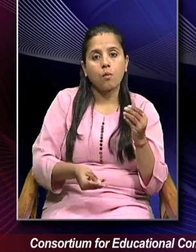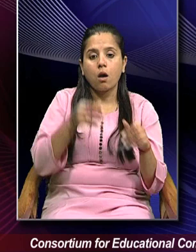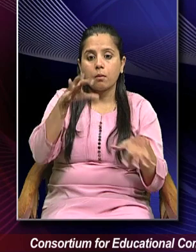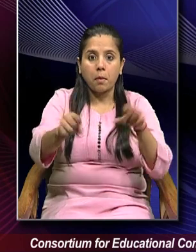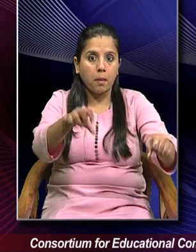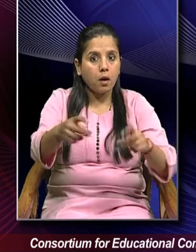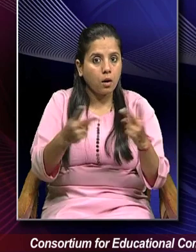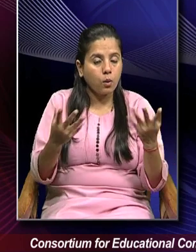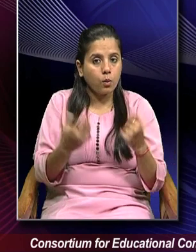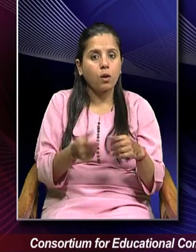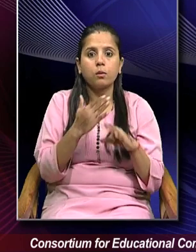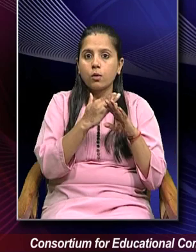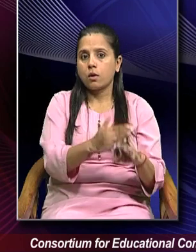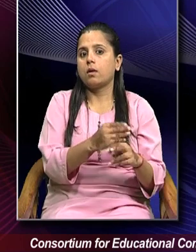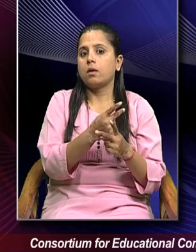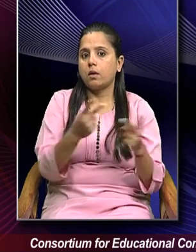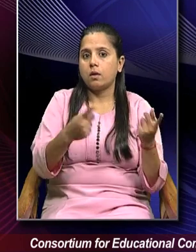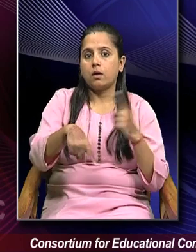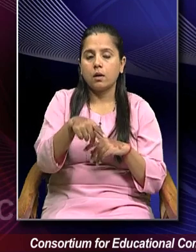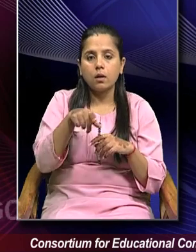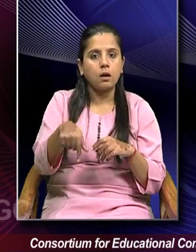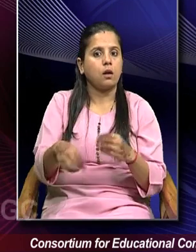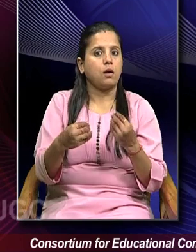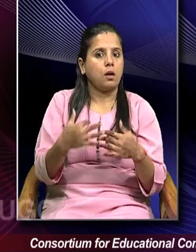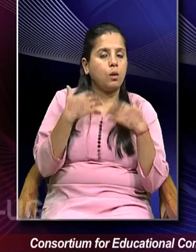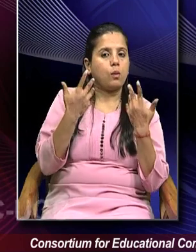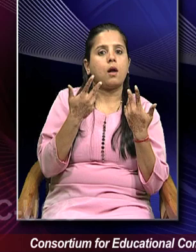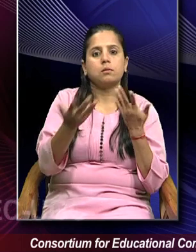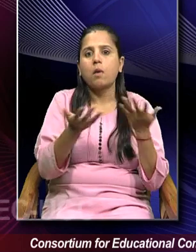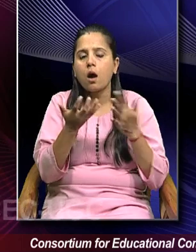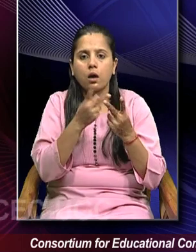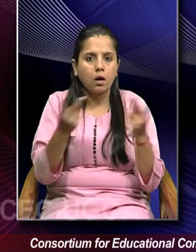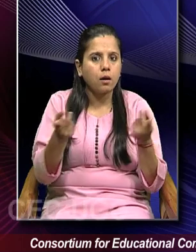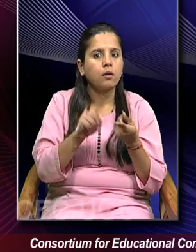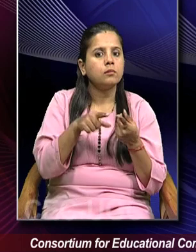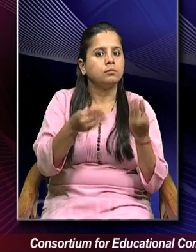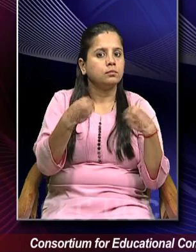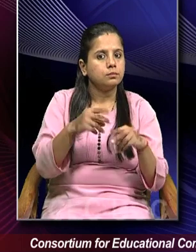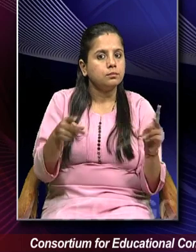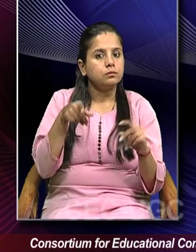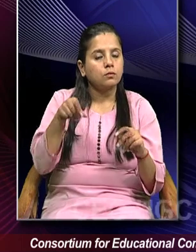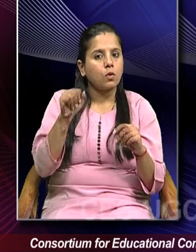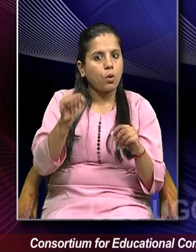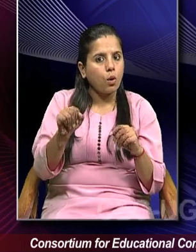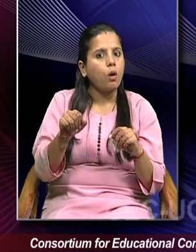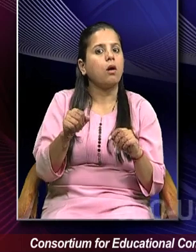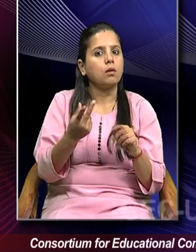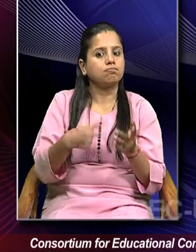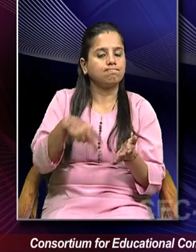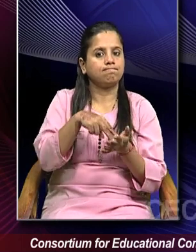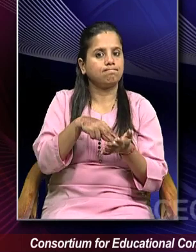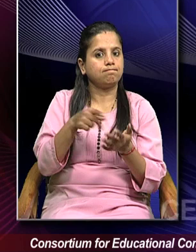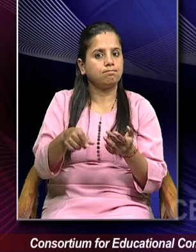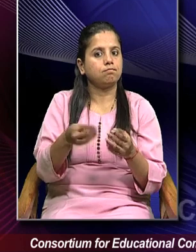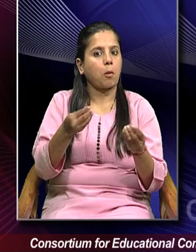for itself, protectorates and the spheres of influence in the markets to increase her prestige, and power struggle for colonies